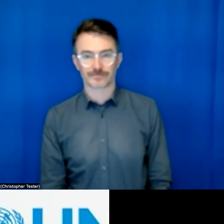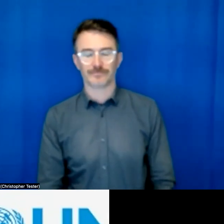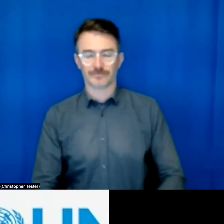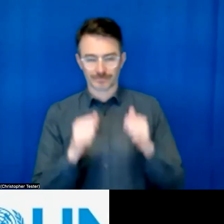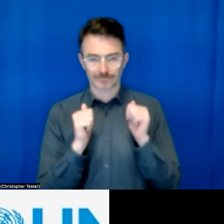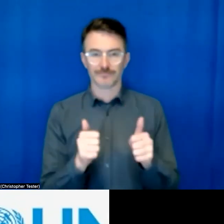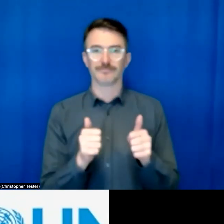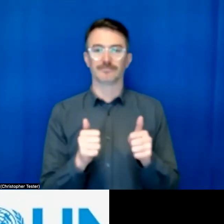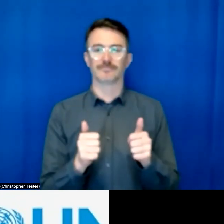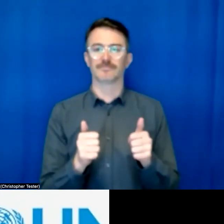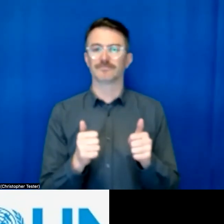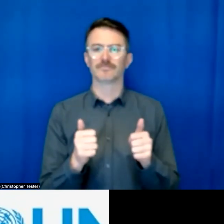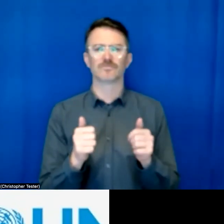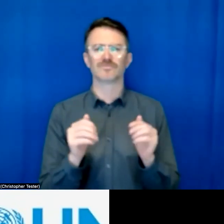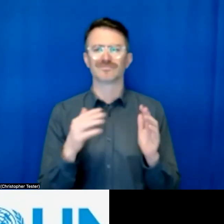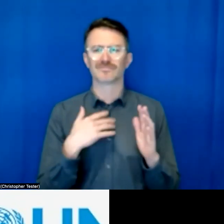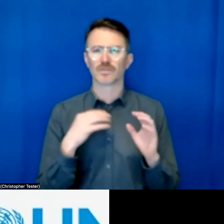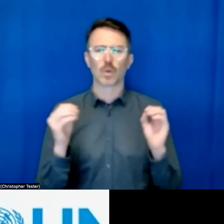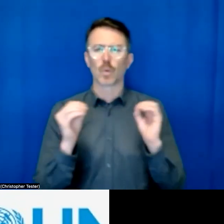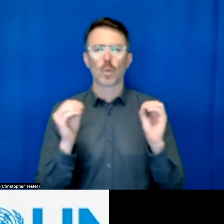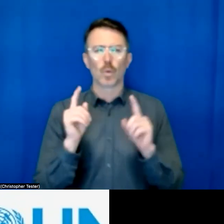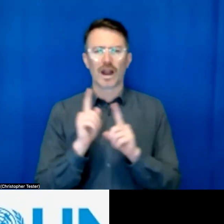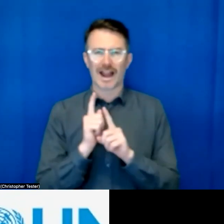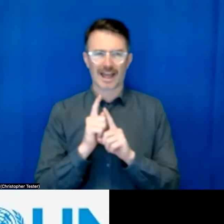specific example of